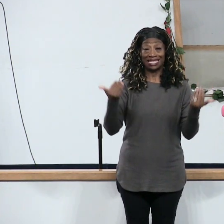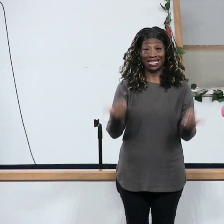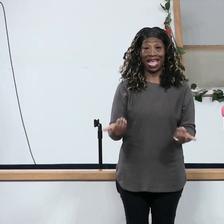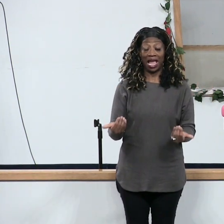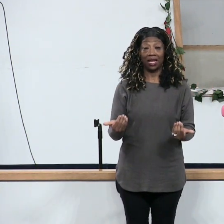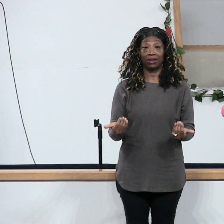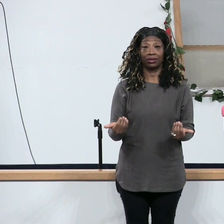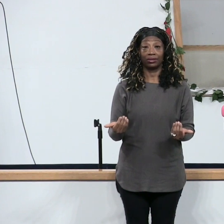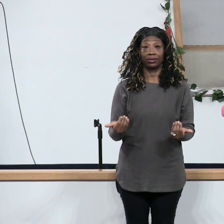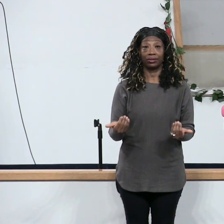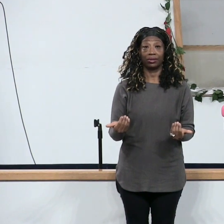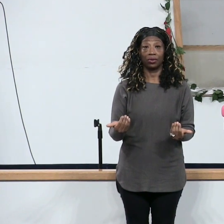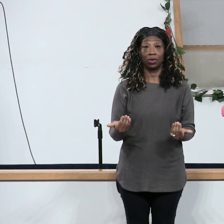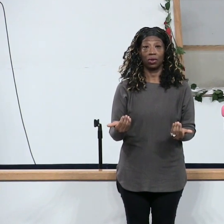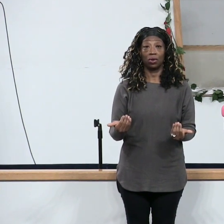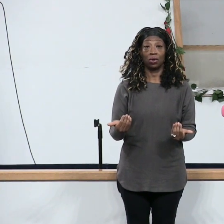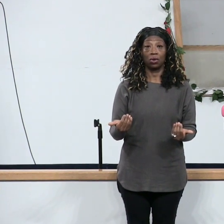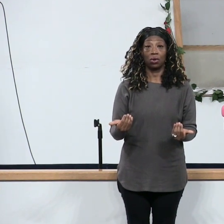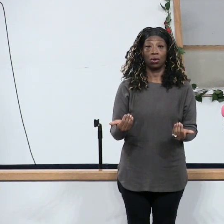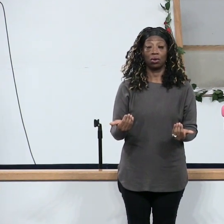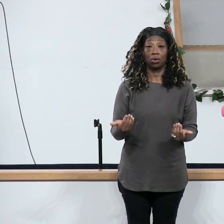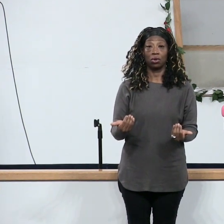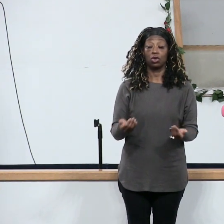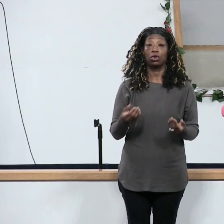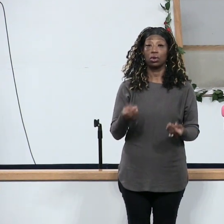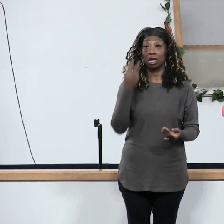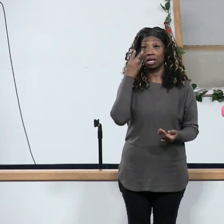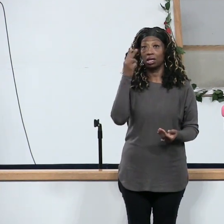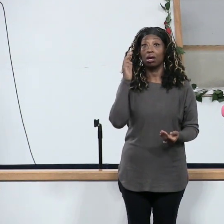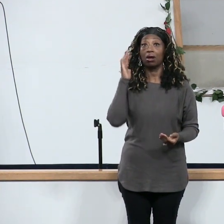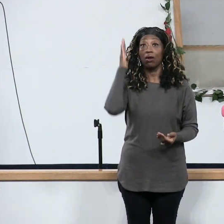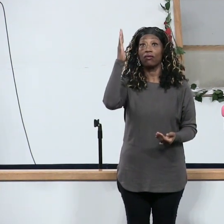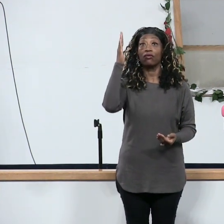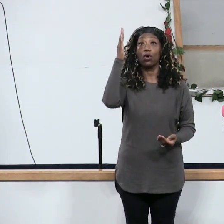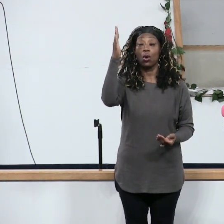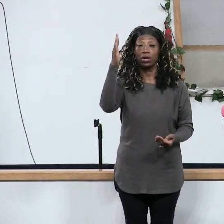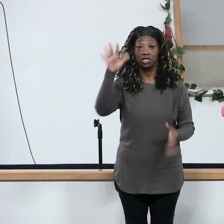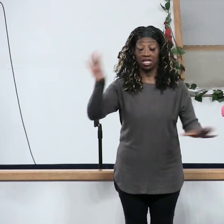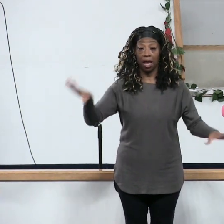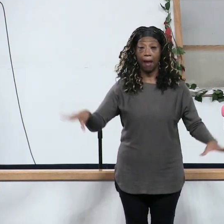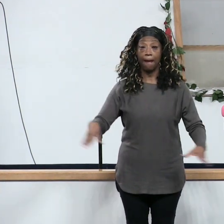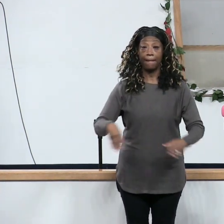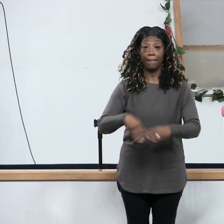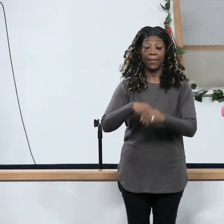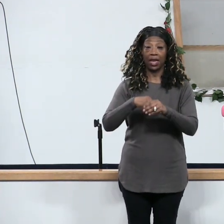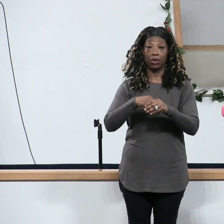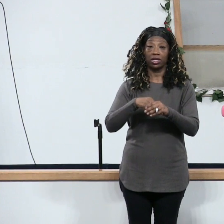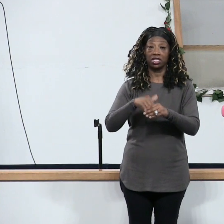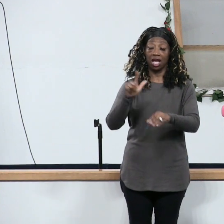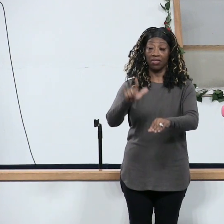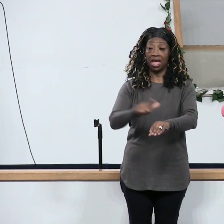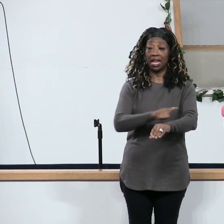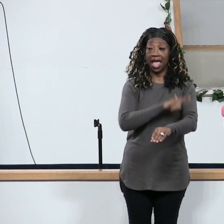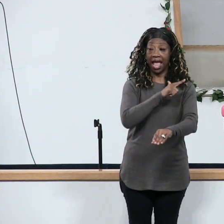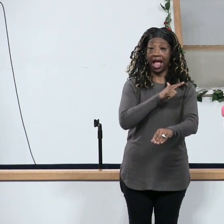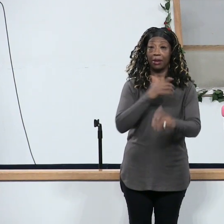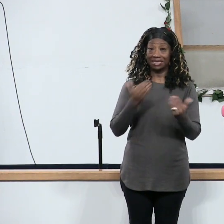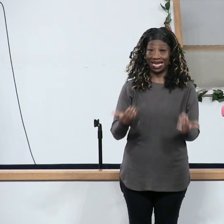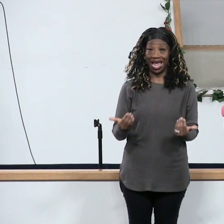Today, you can look forward to the marriage supper of the Lamb.